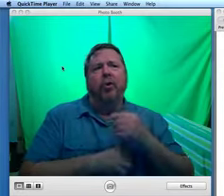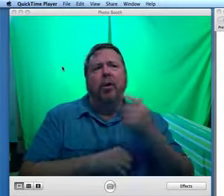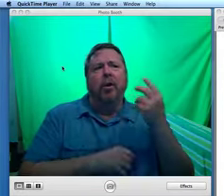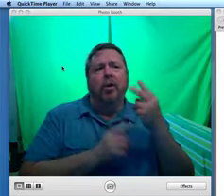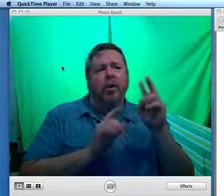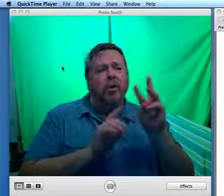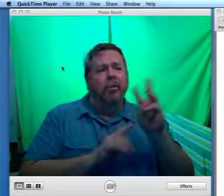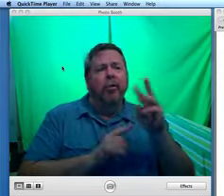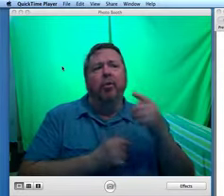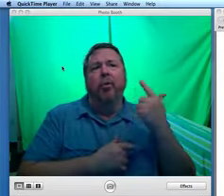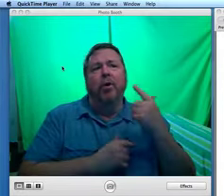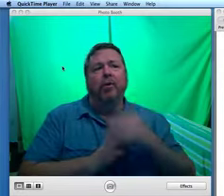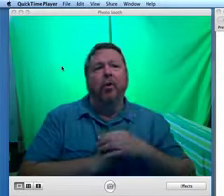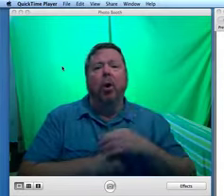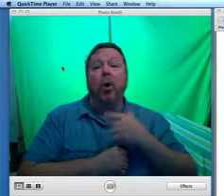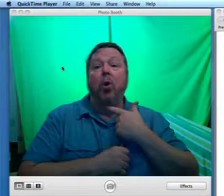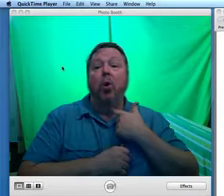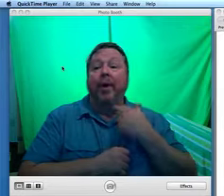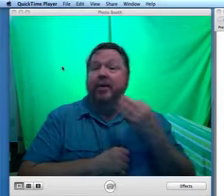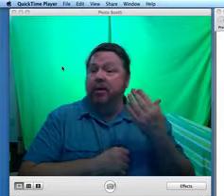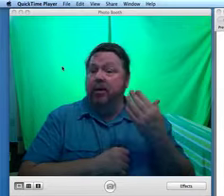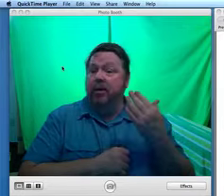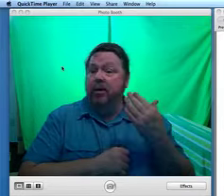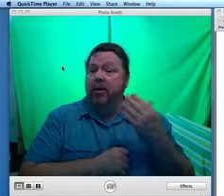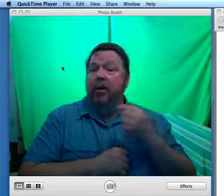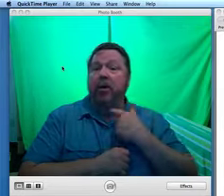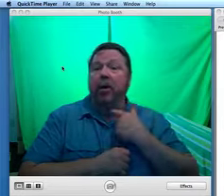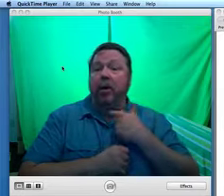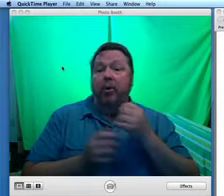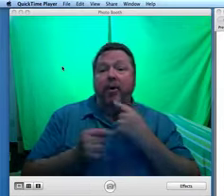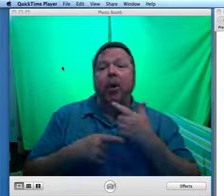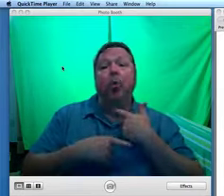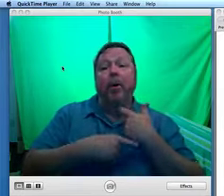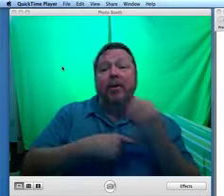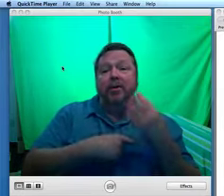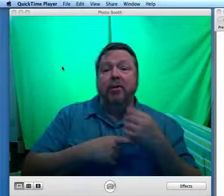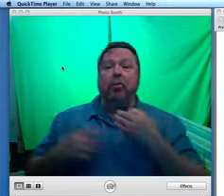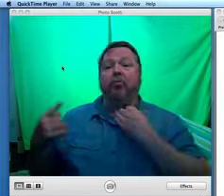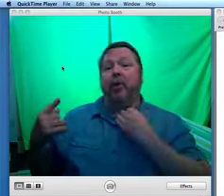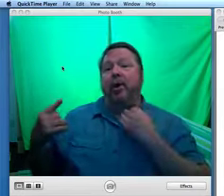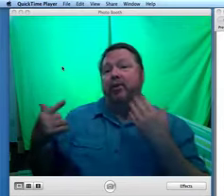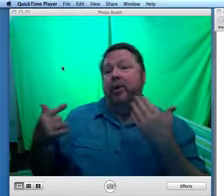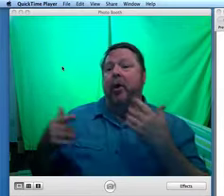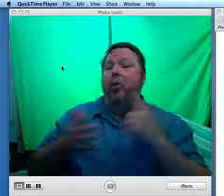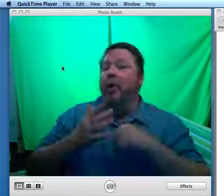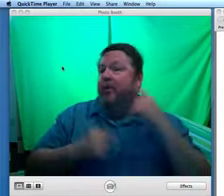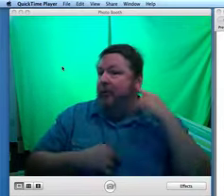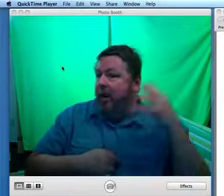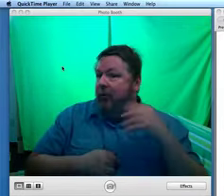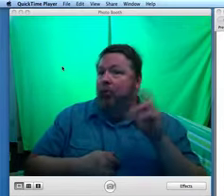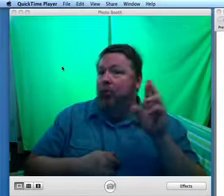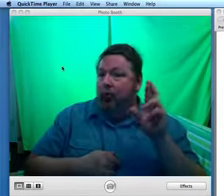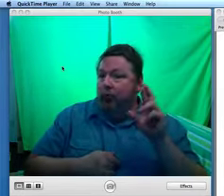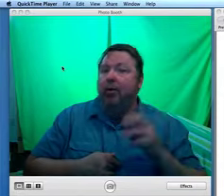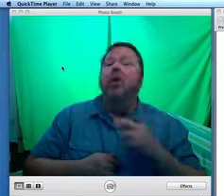the W, the w sound? Whist. Are you saying whist or wrist? What's the